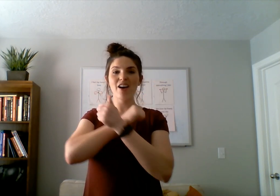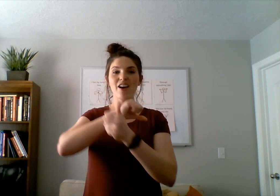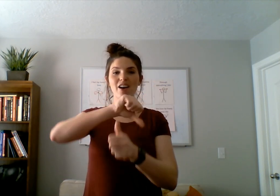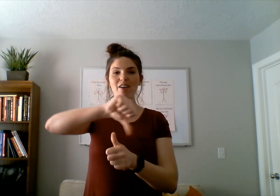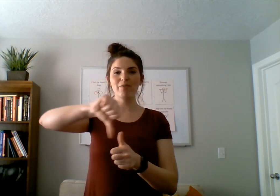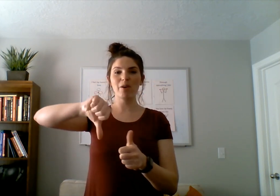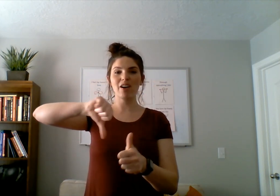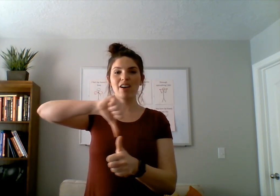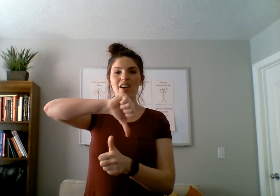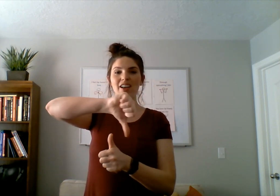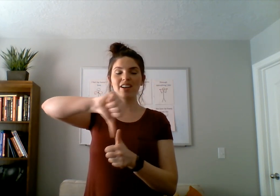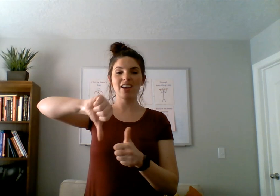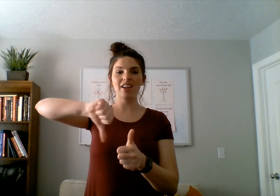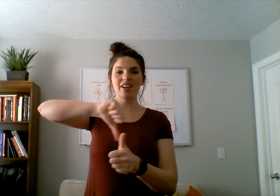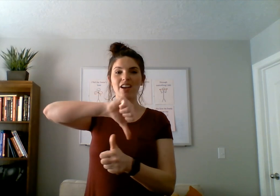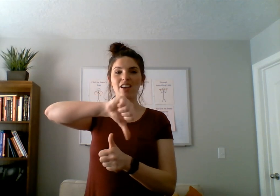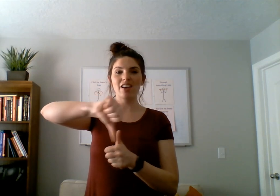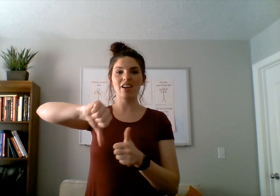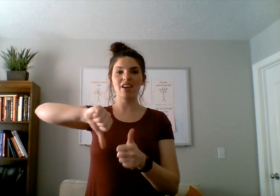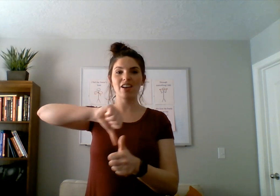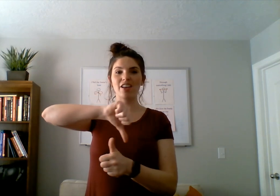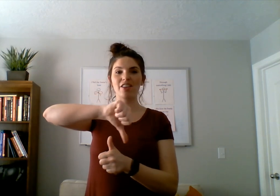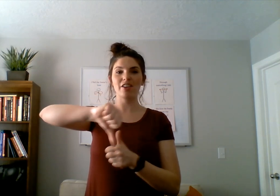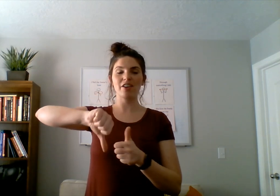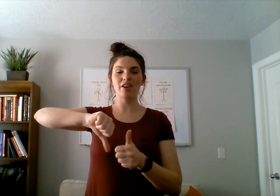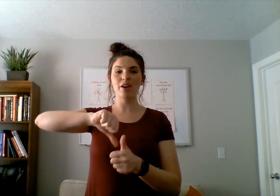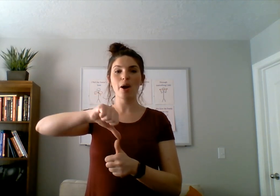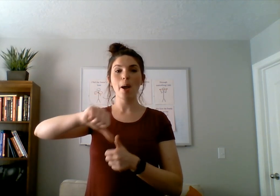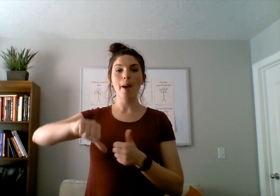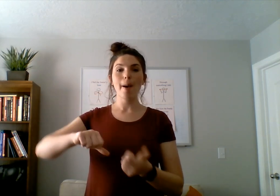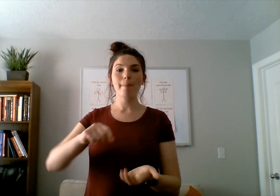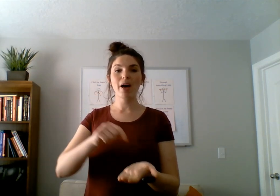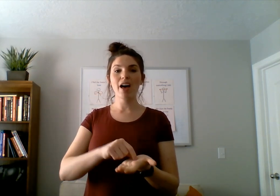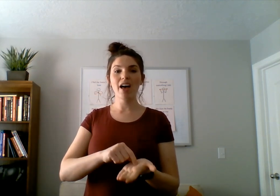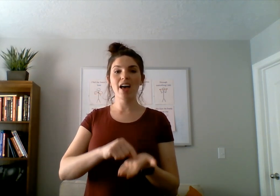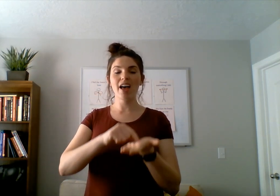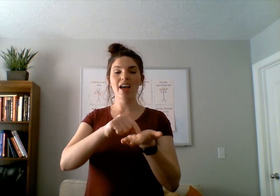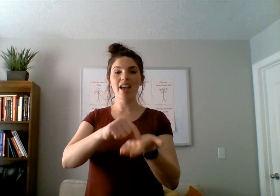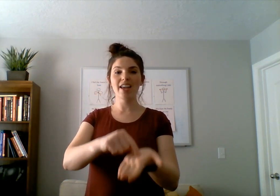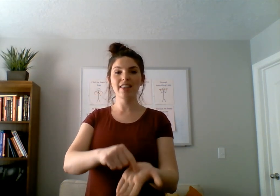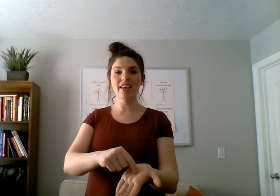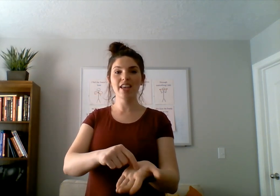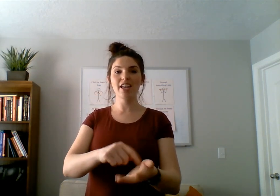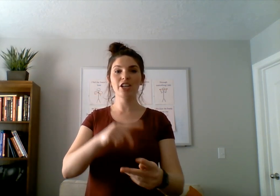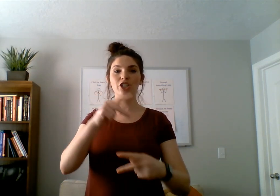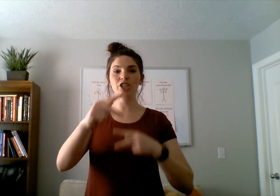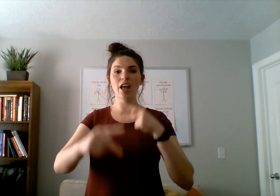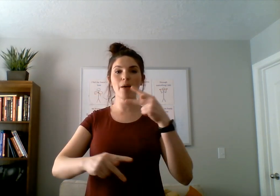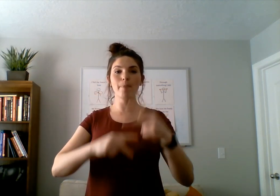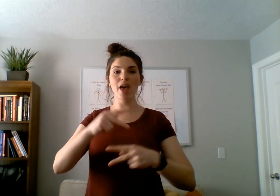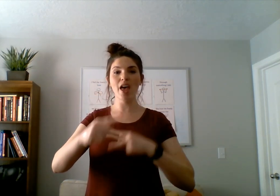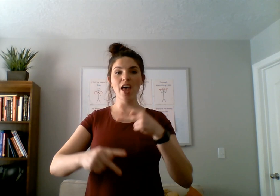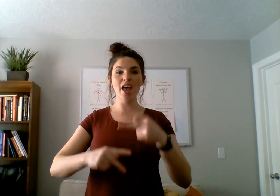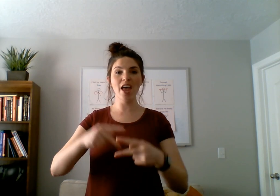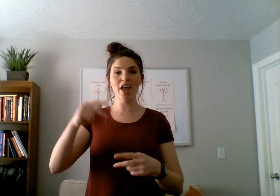one another. By this shall men